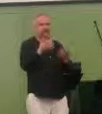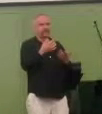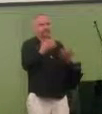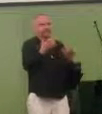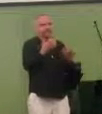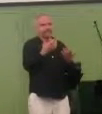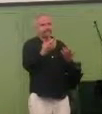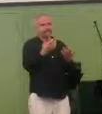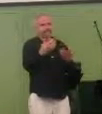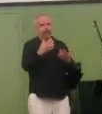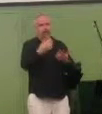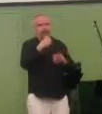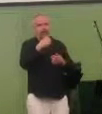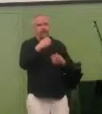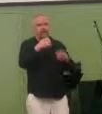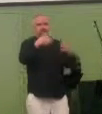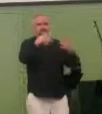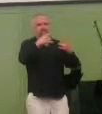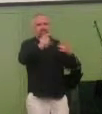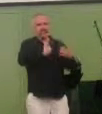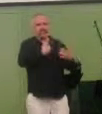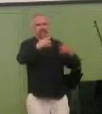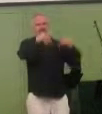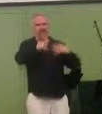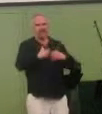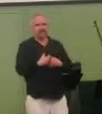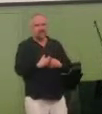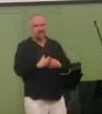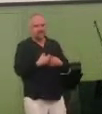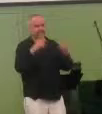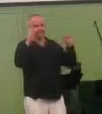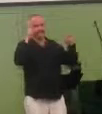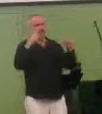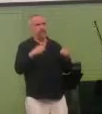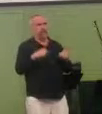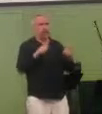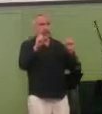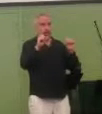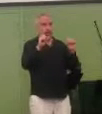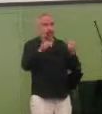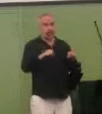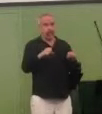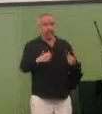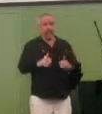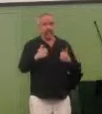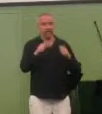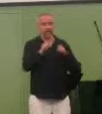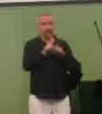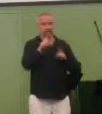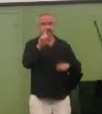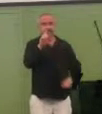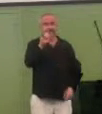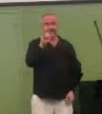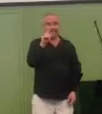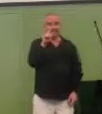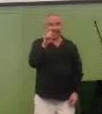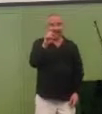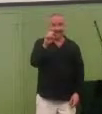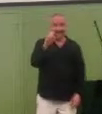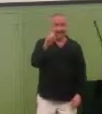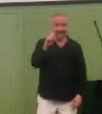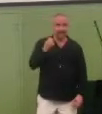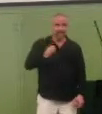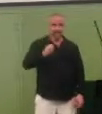oppression. Being a dyke provided a way to exist in the world outside of a normative female gender role, but